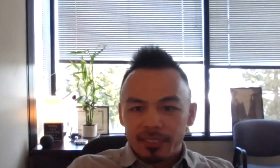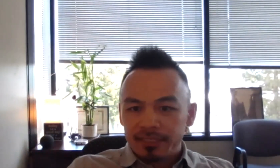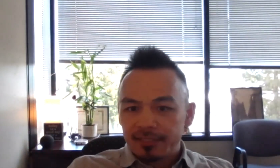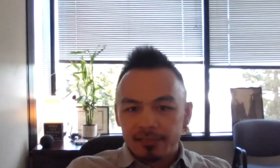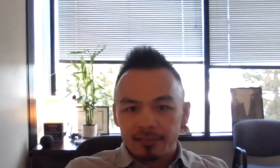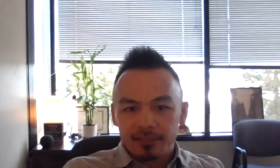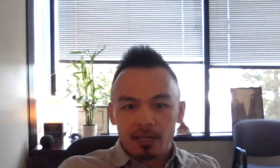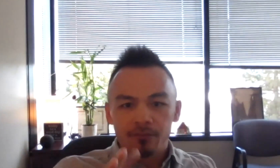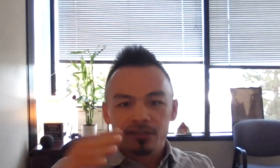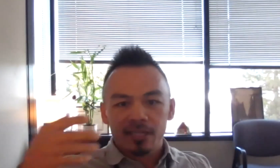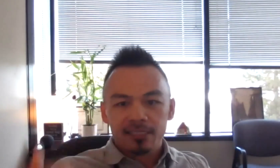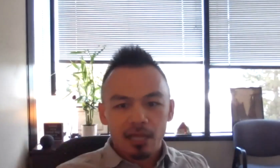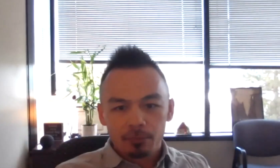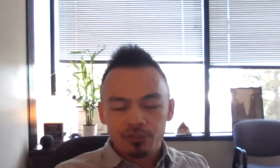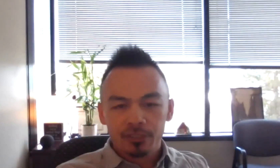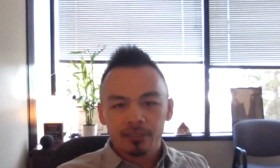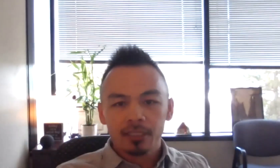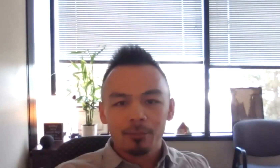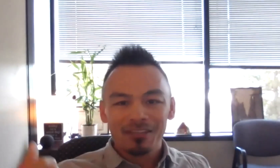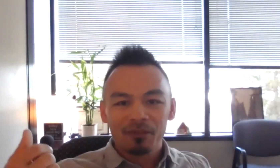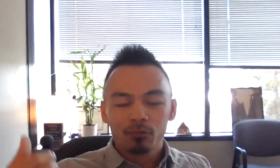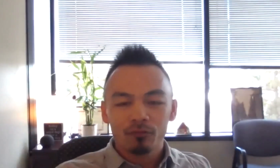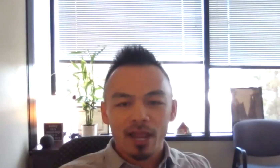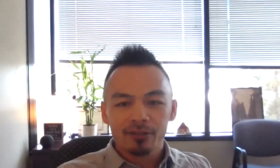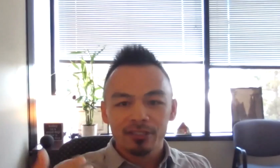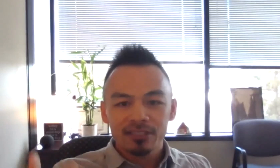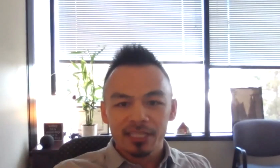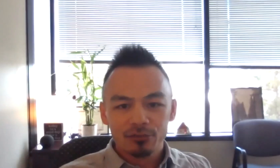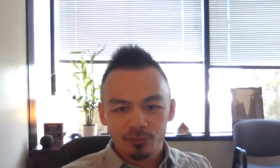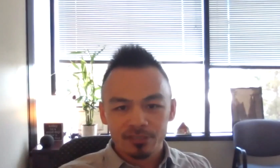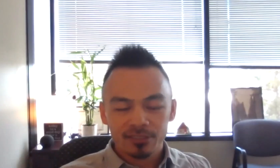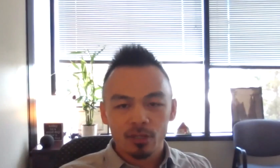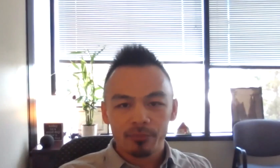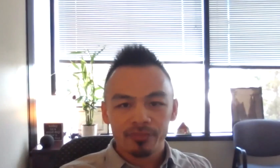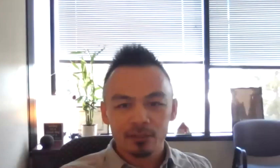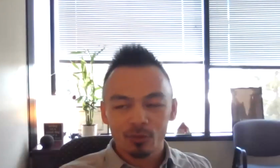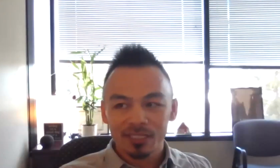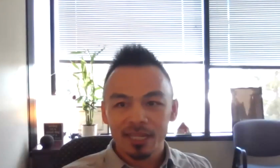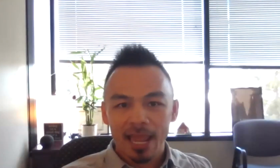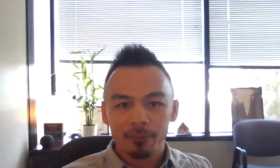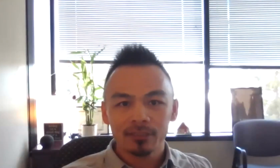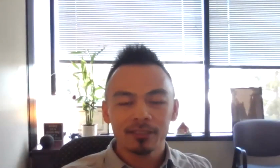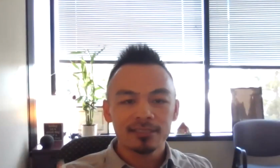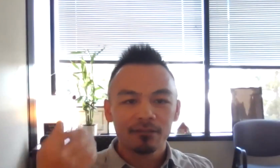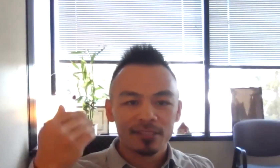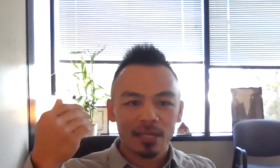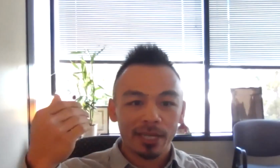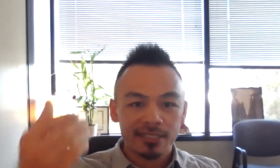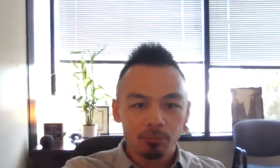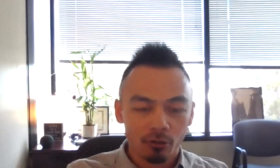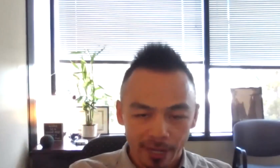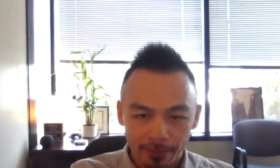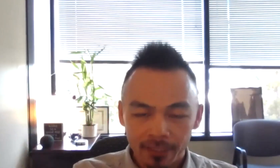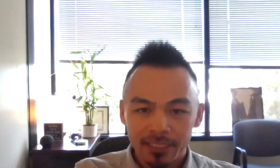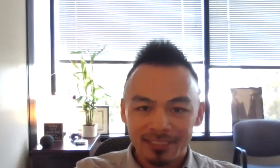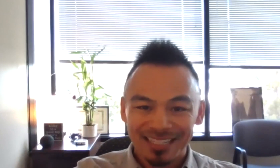SC is going to be discussing this obviously as an option if a provider is interested. So a couple of things that will need to happen. Let's say, for example, a